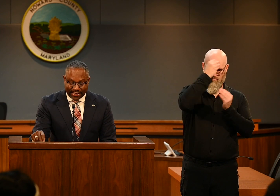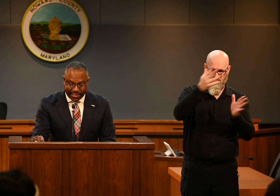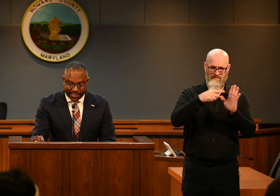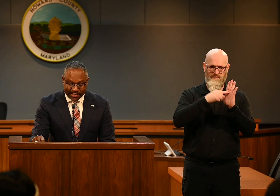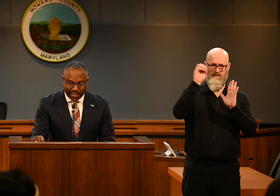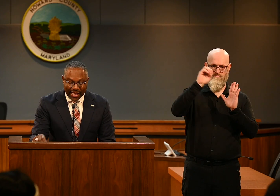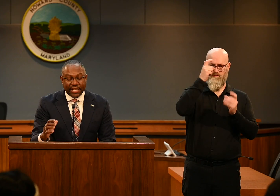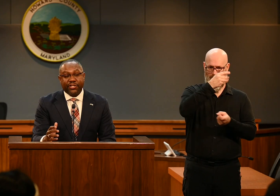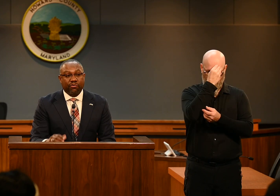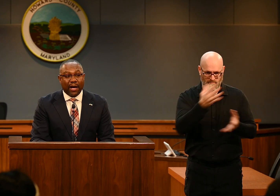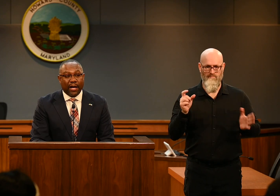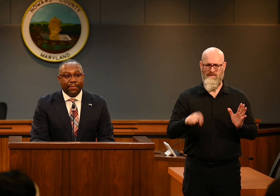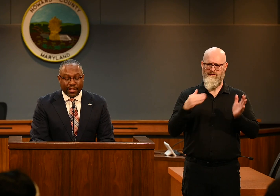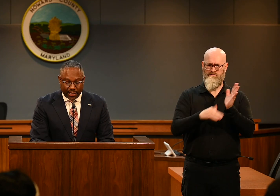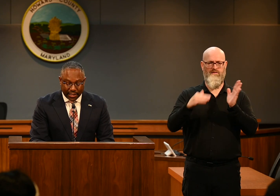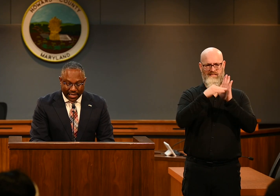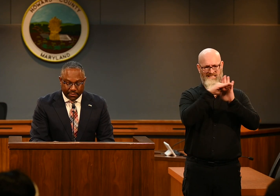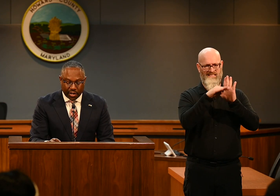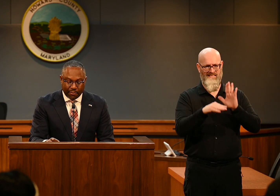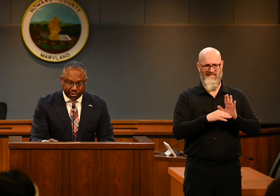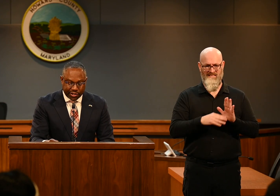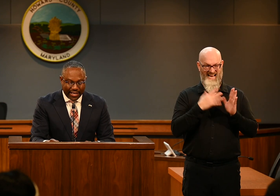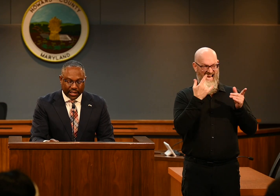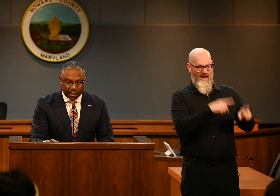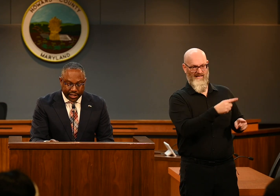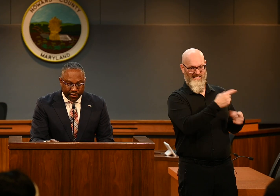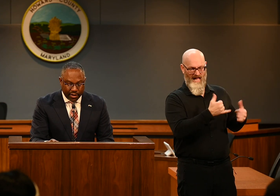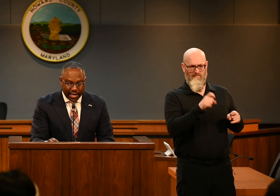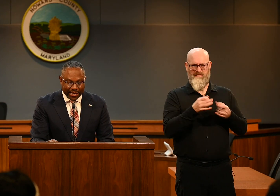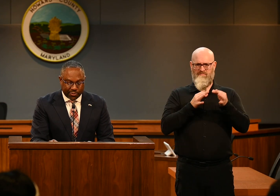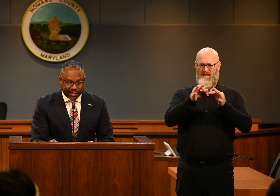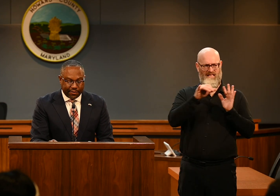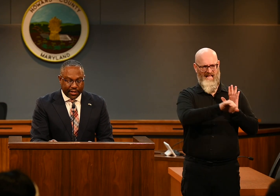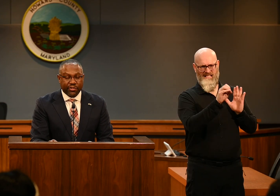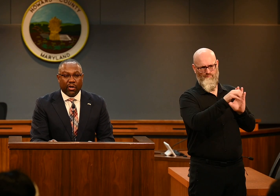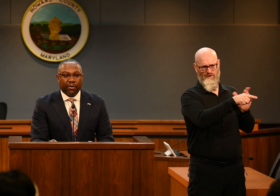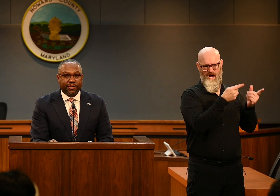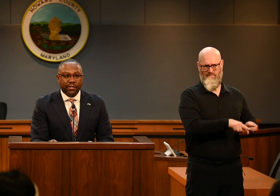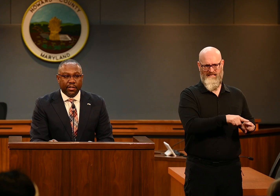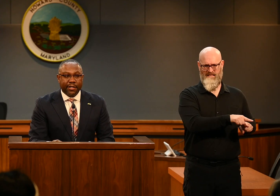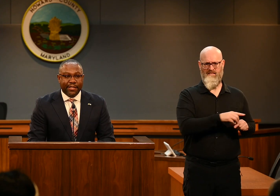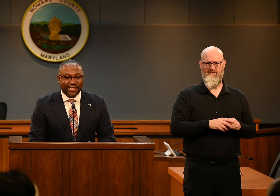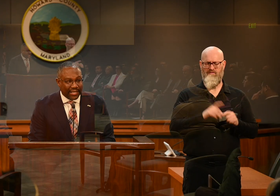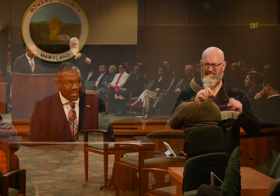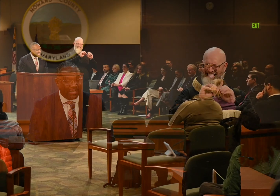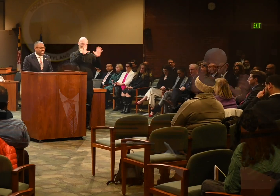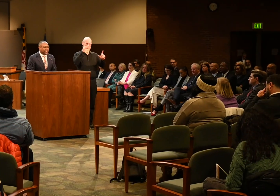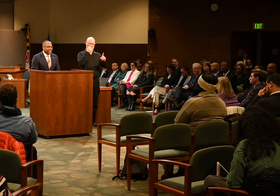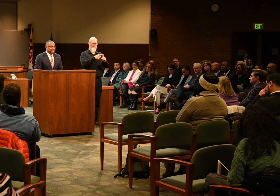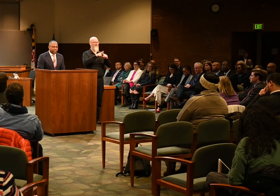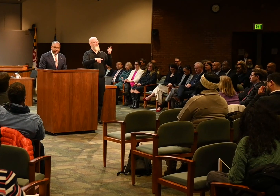emergency exists and describe the claimed emergency in clear and specific terms. This